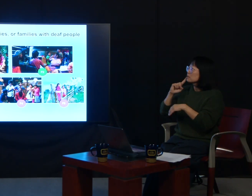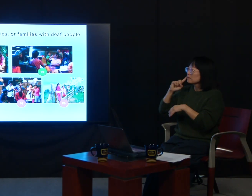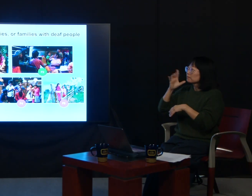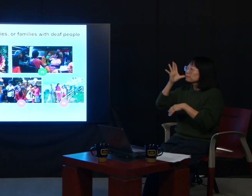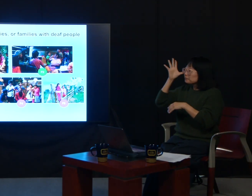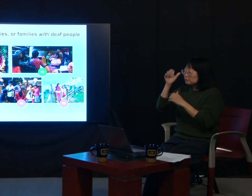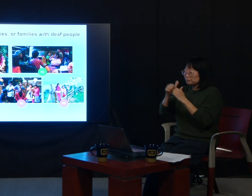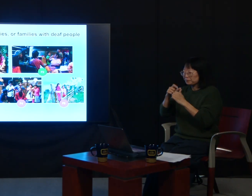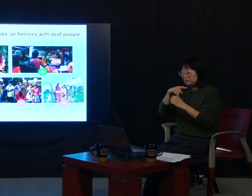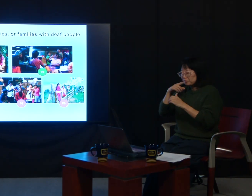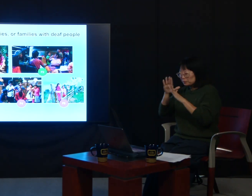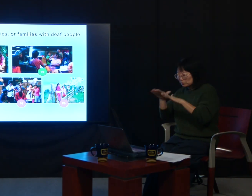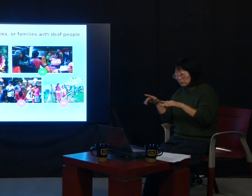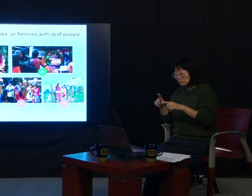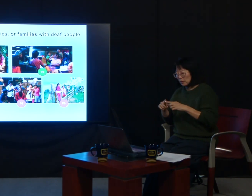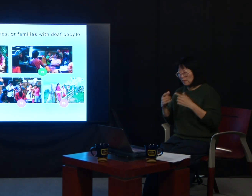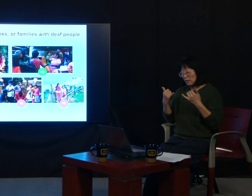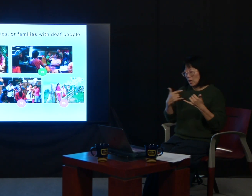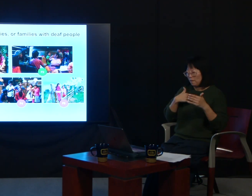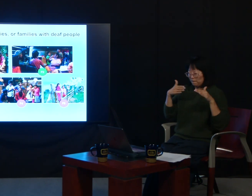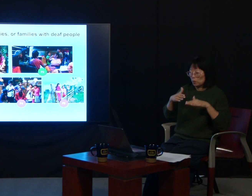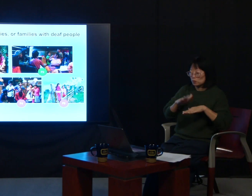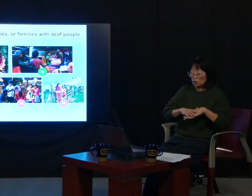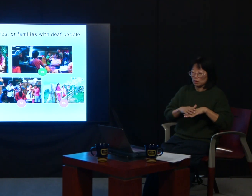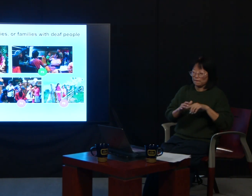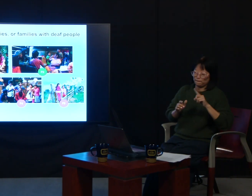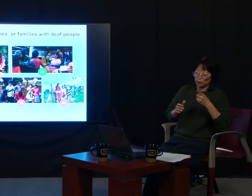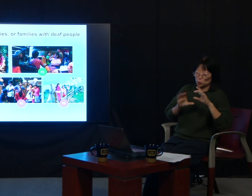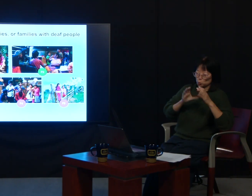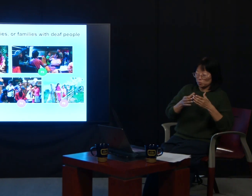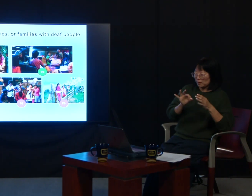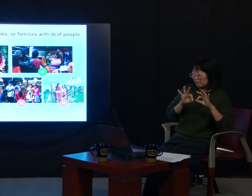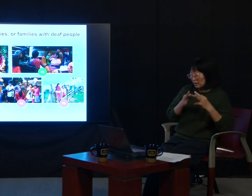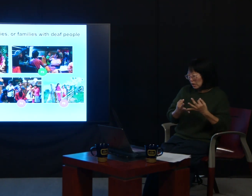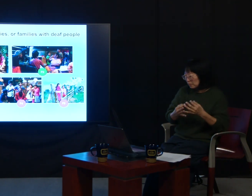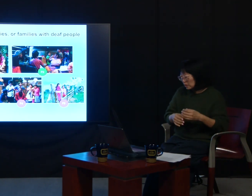deaf parent with hearing children, but I'm just going to focus on the first group, family.